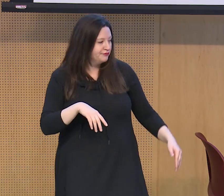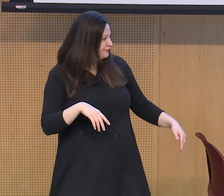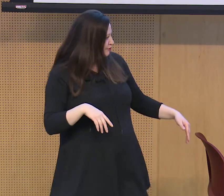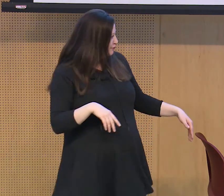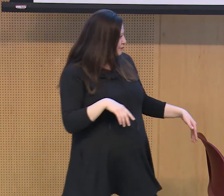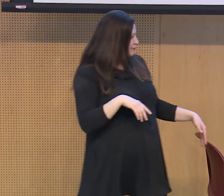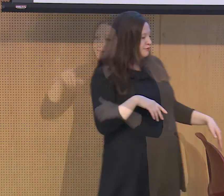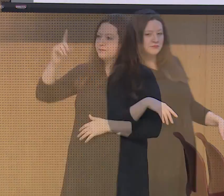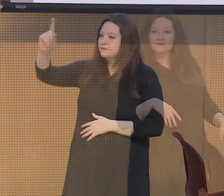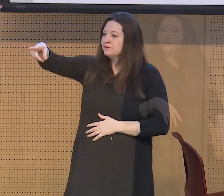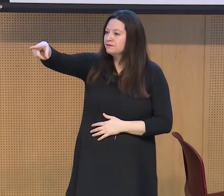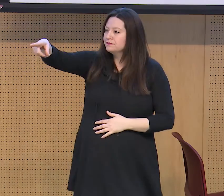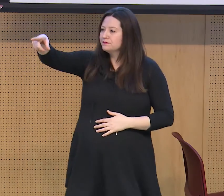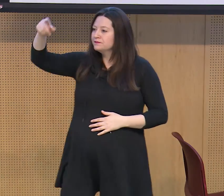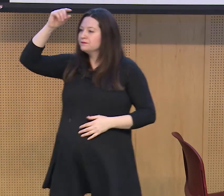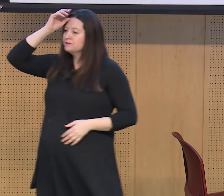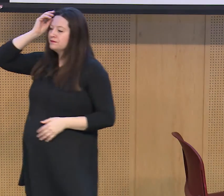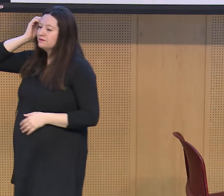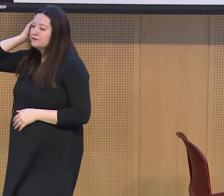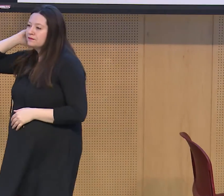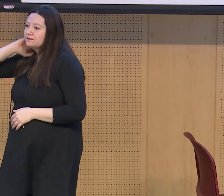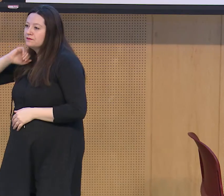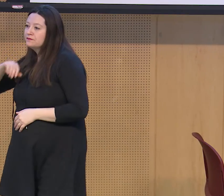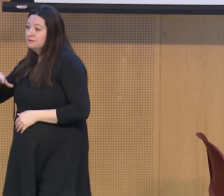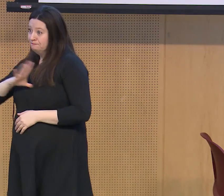reserve things. Question?